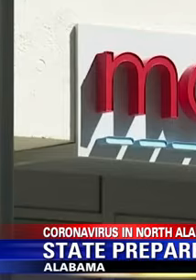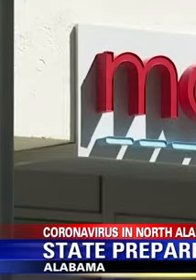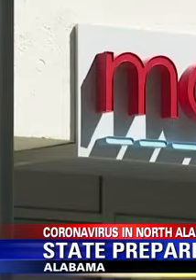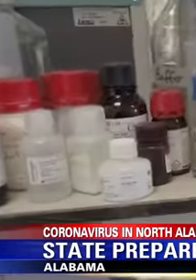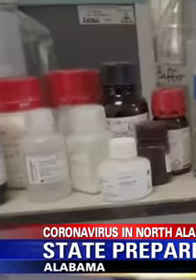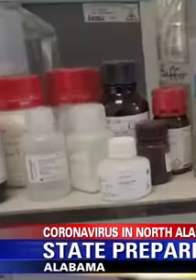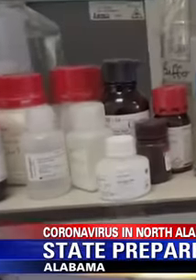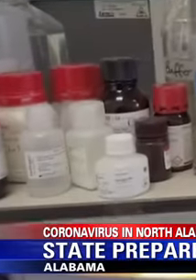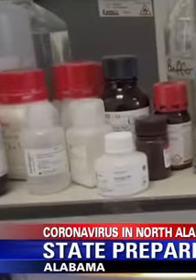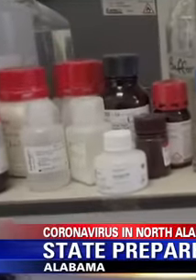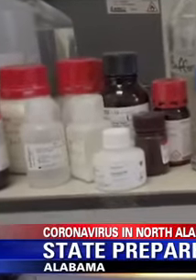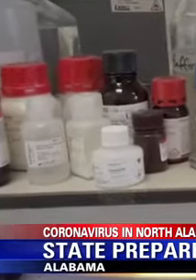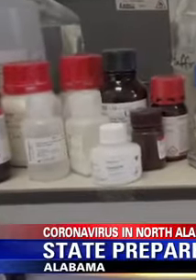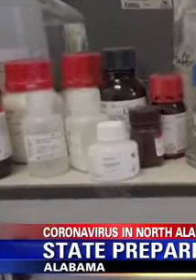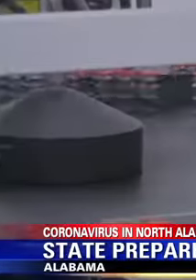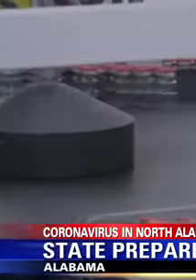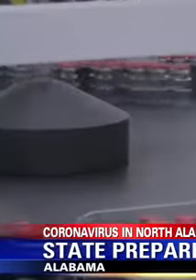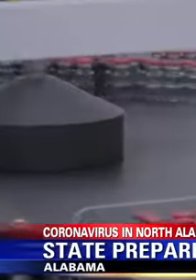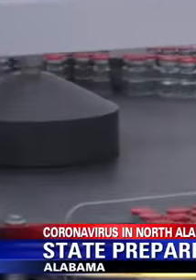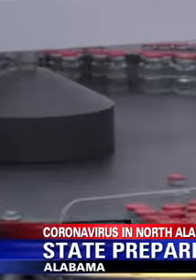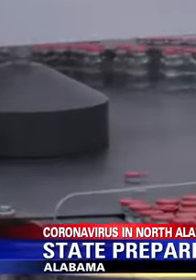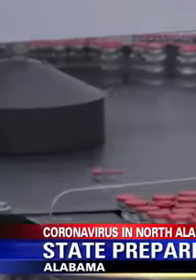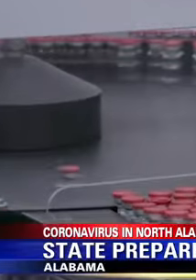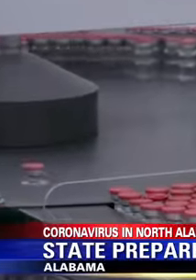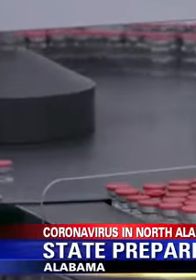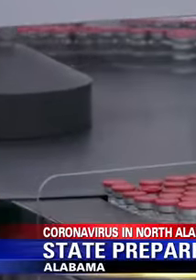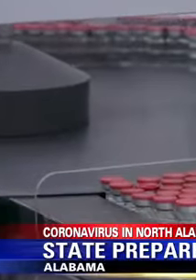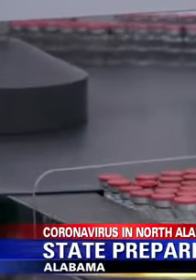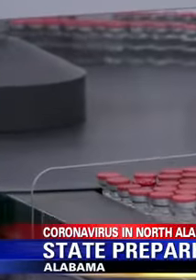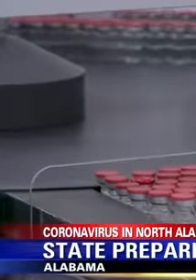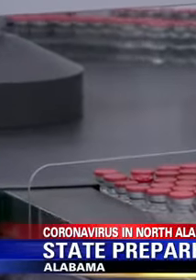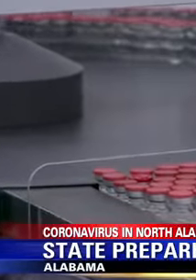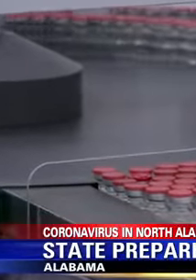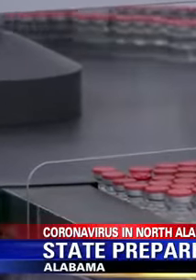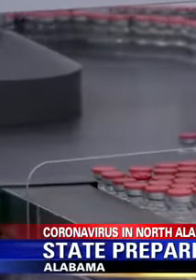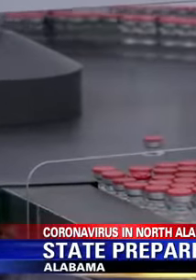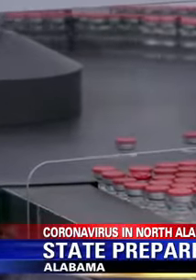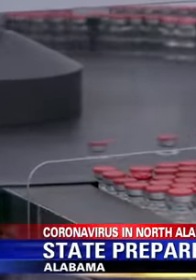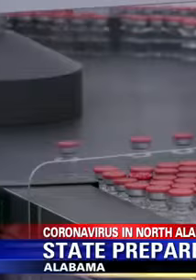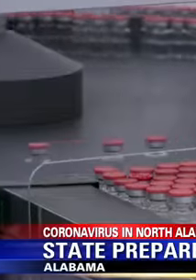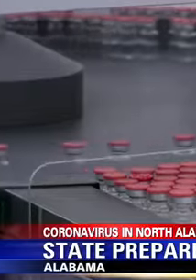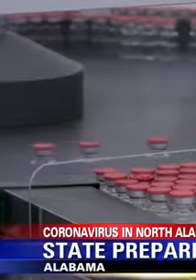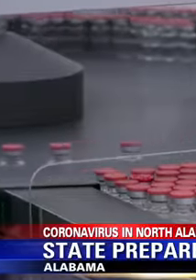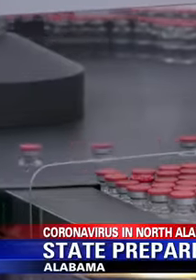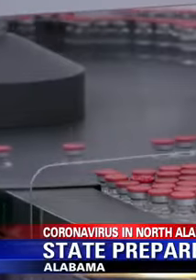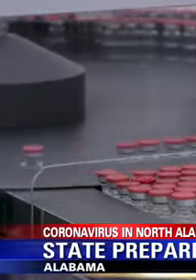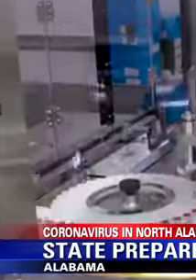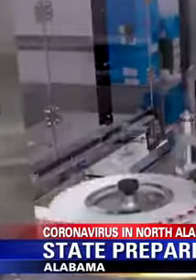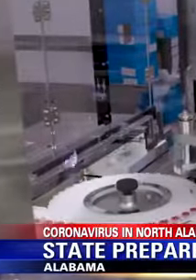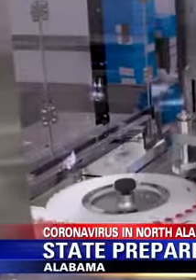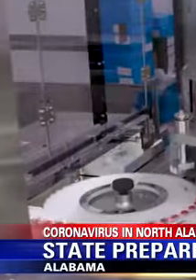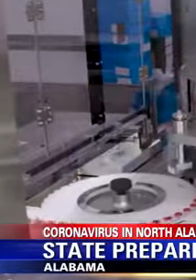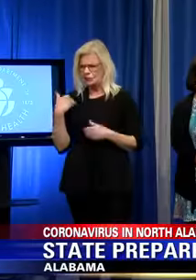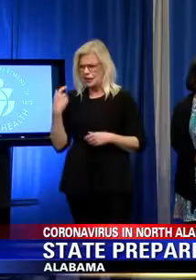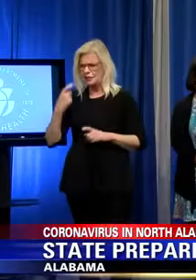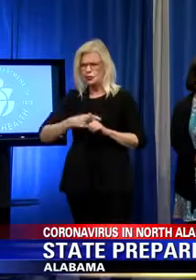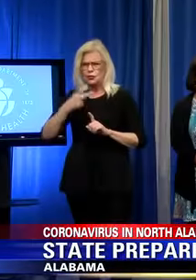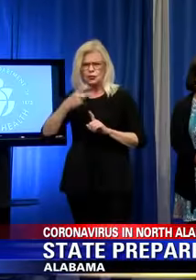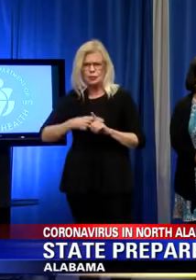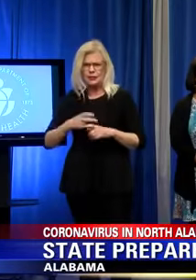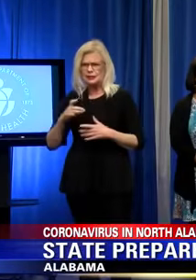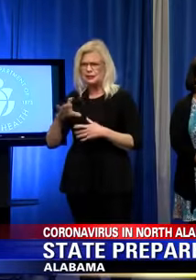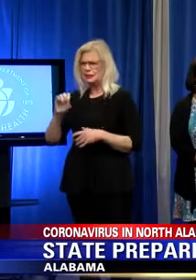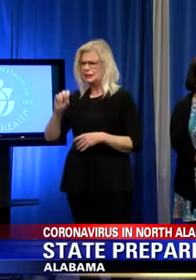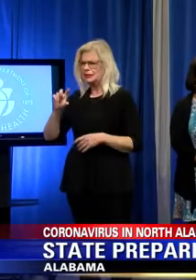working to determine who will be able to get it, with only 112,000 doses expected to come to Alabama initially. We